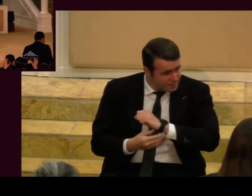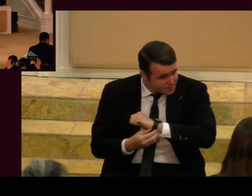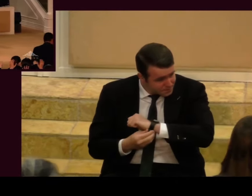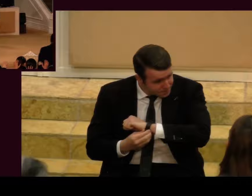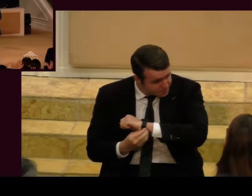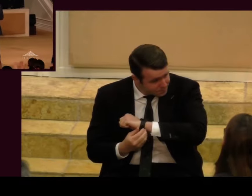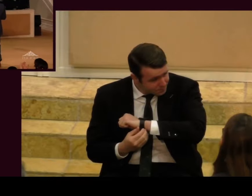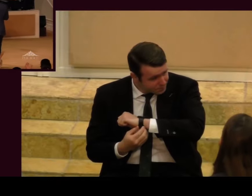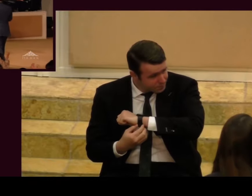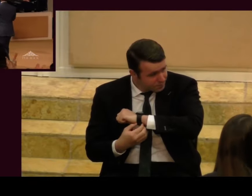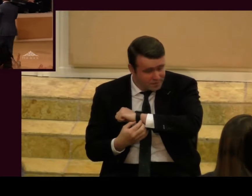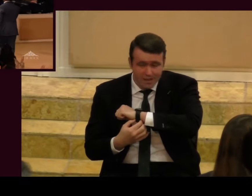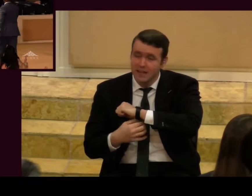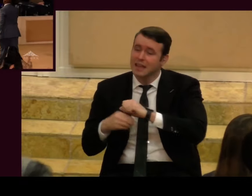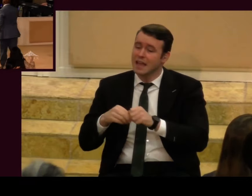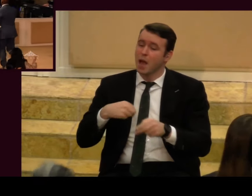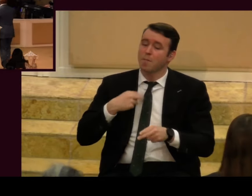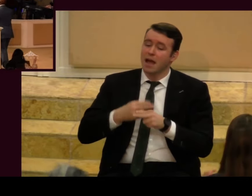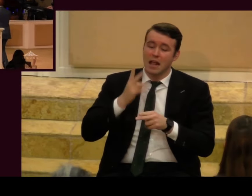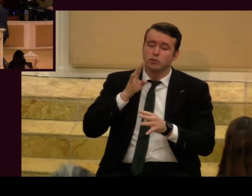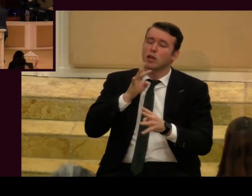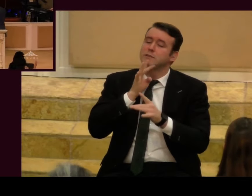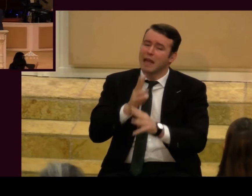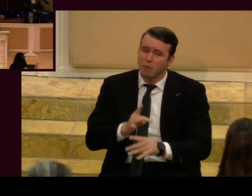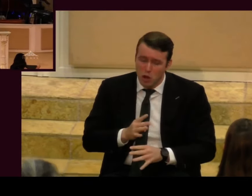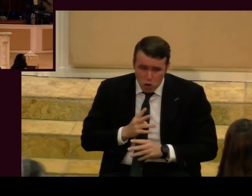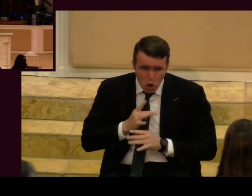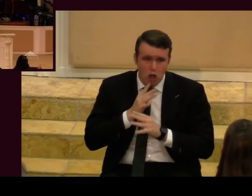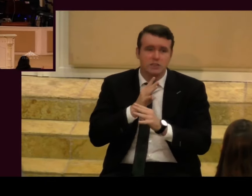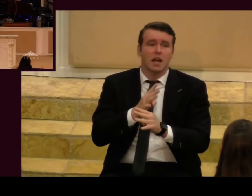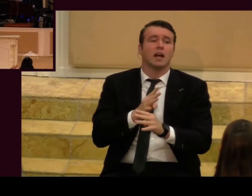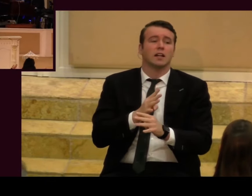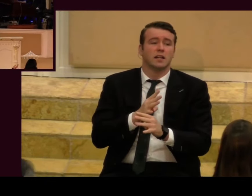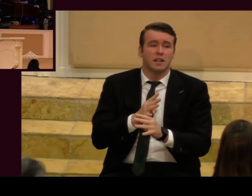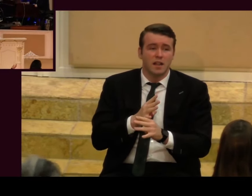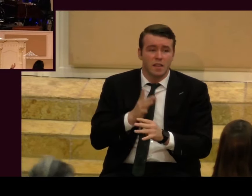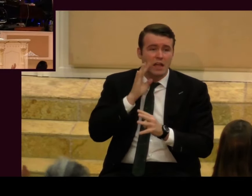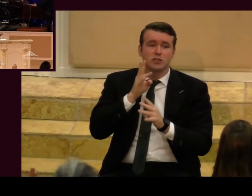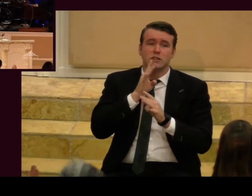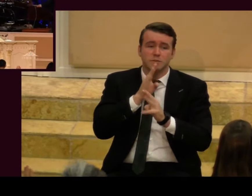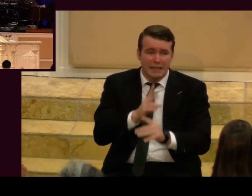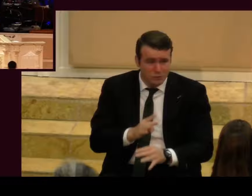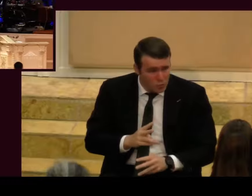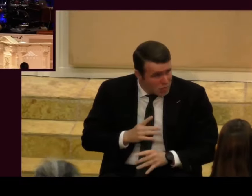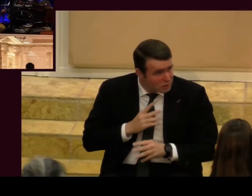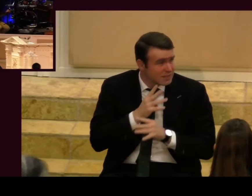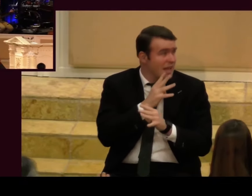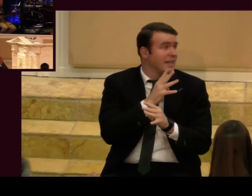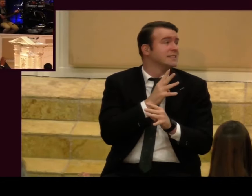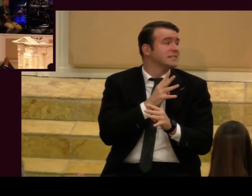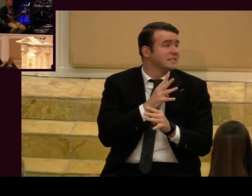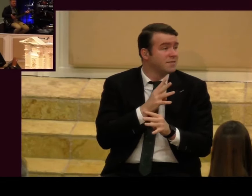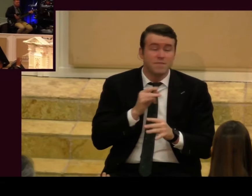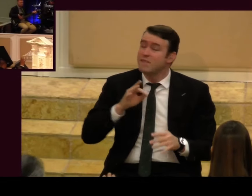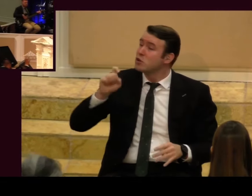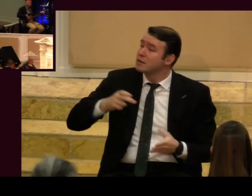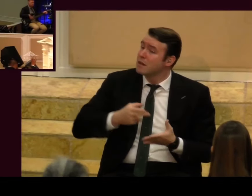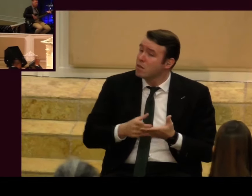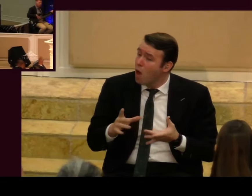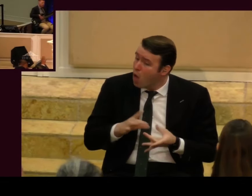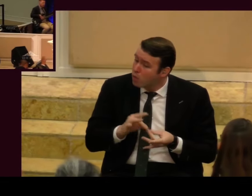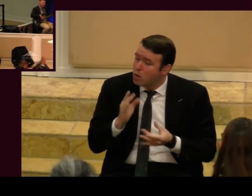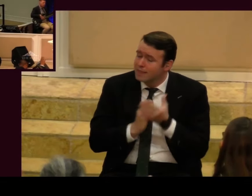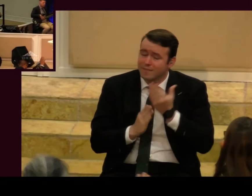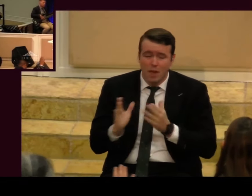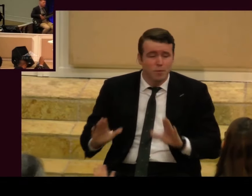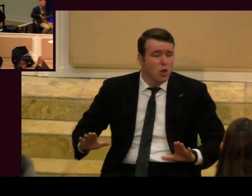now. In my name they shall speak with new tongues. They shall speak with new tongues. If you need the